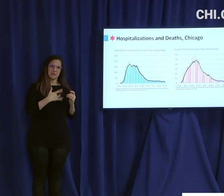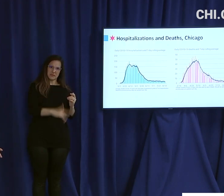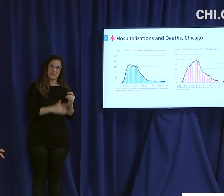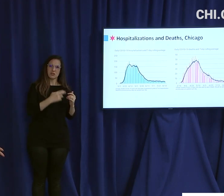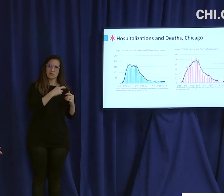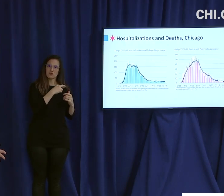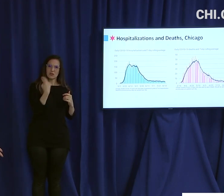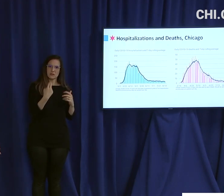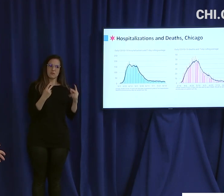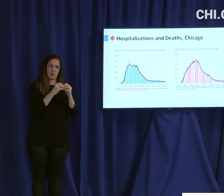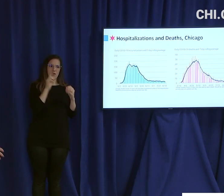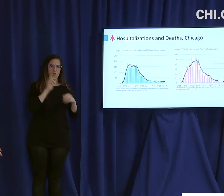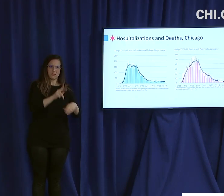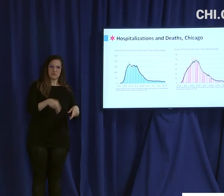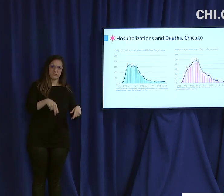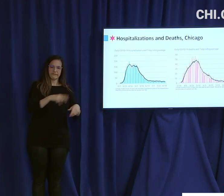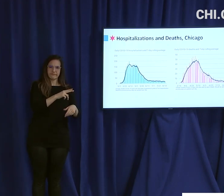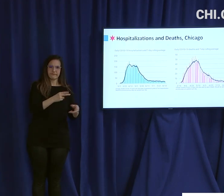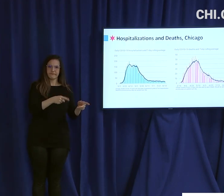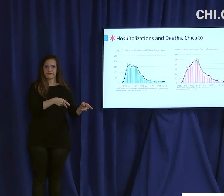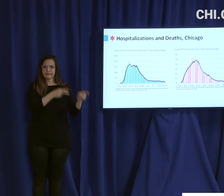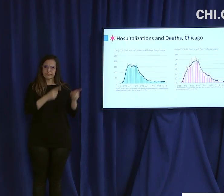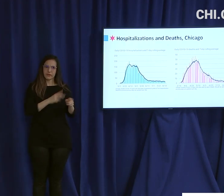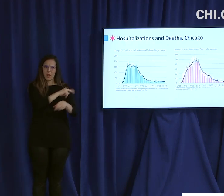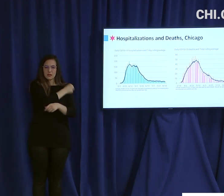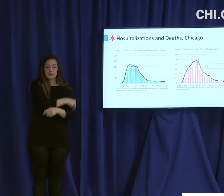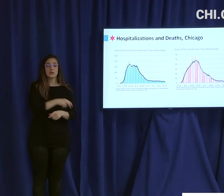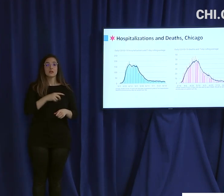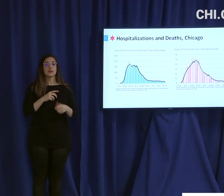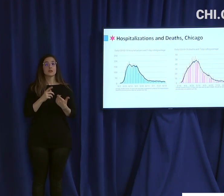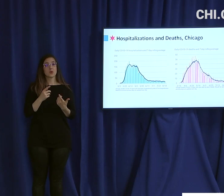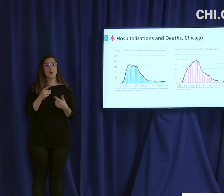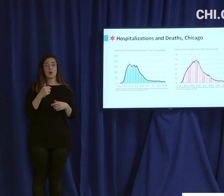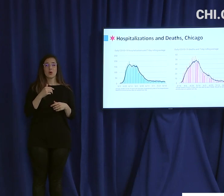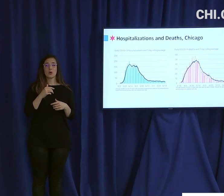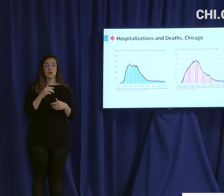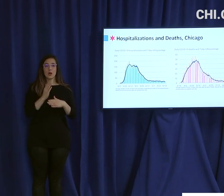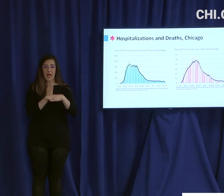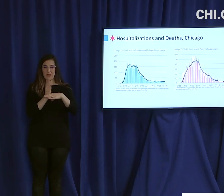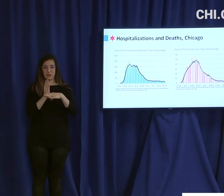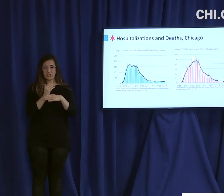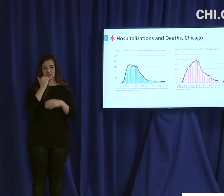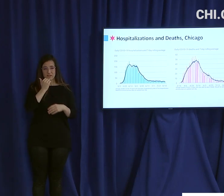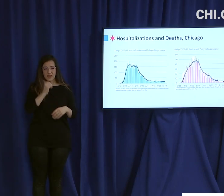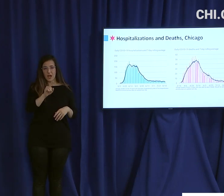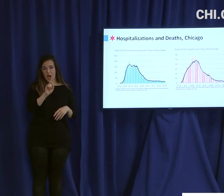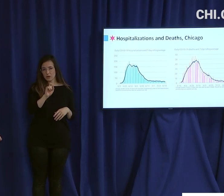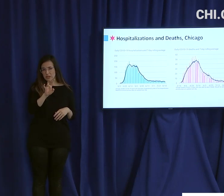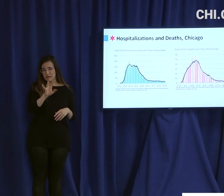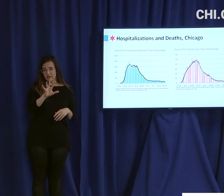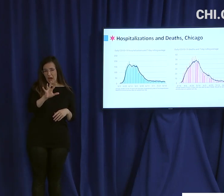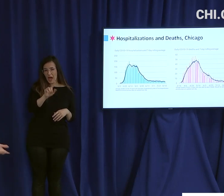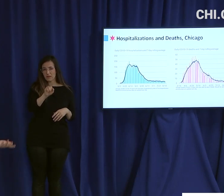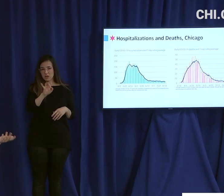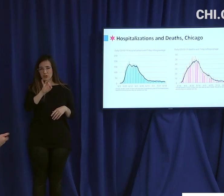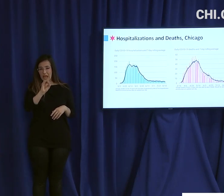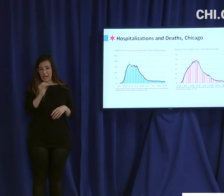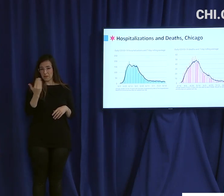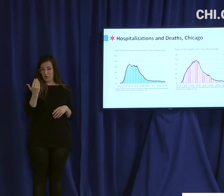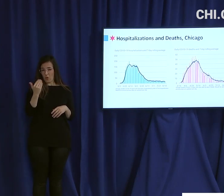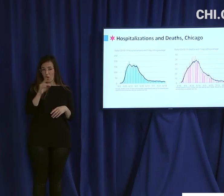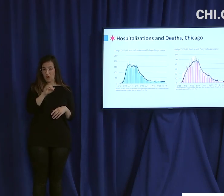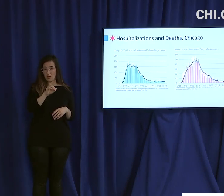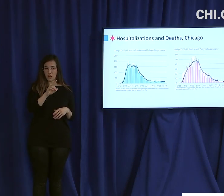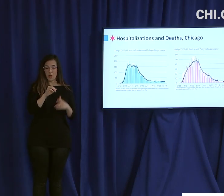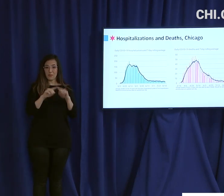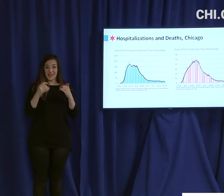on average 175, 180 Chicago residents to the hospital every day. We're now down at a point, often it's